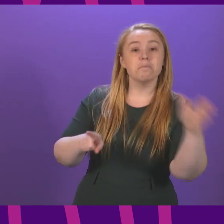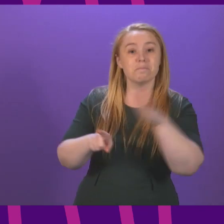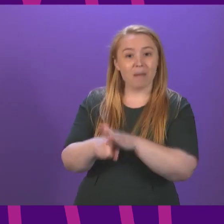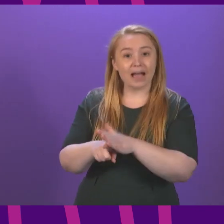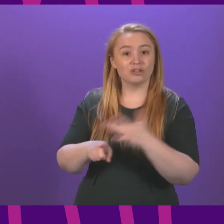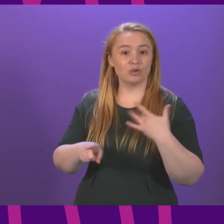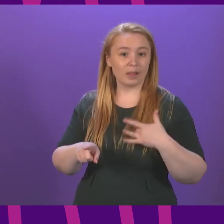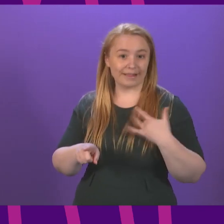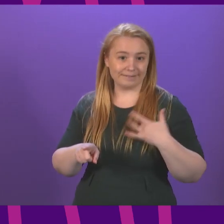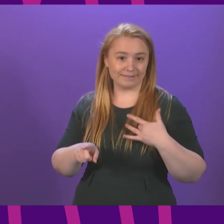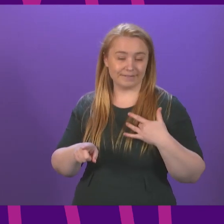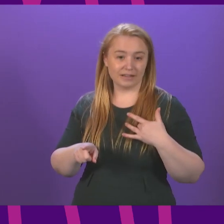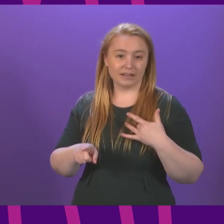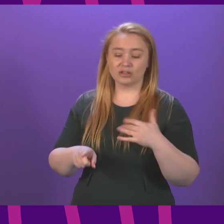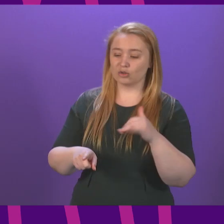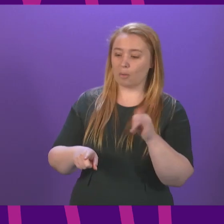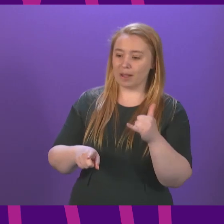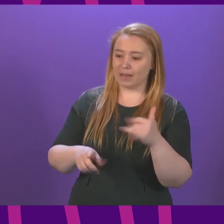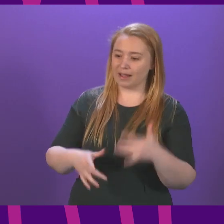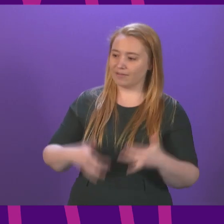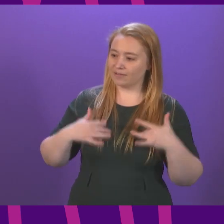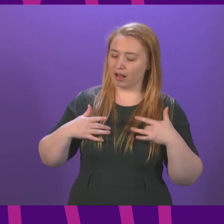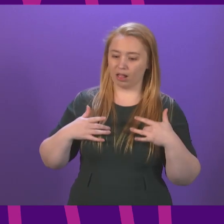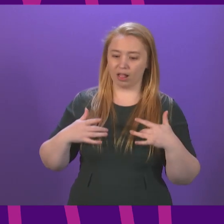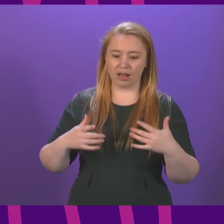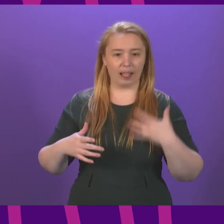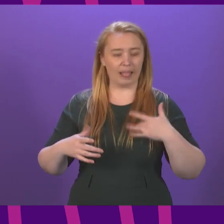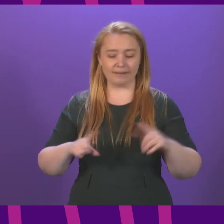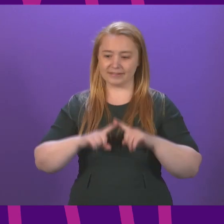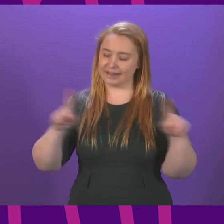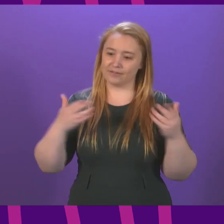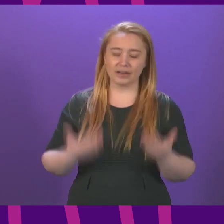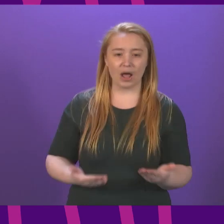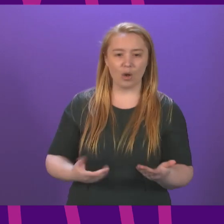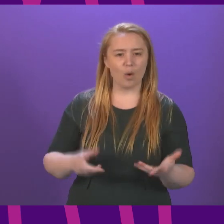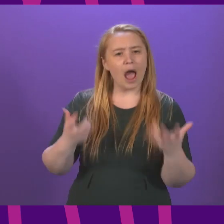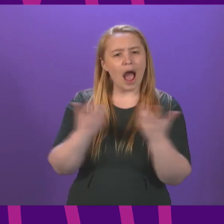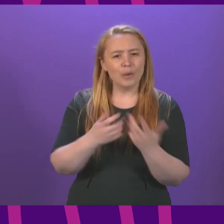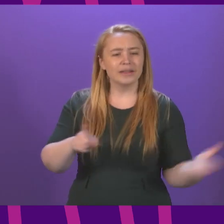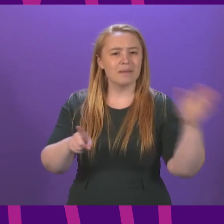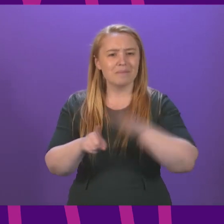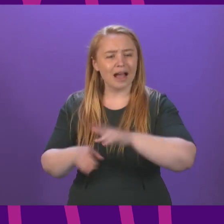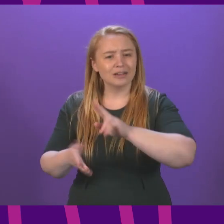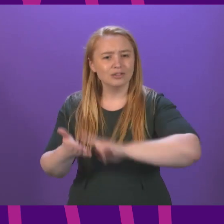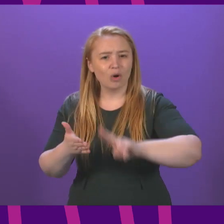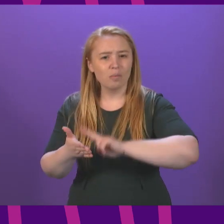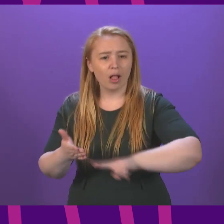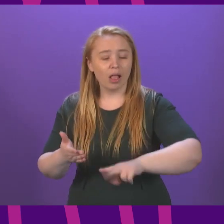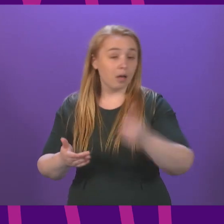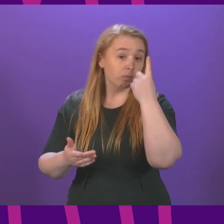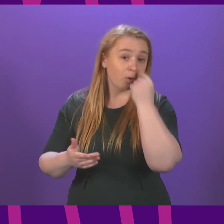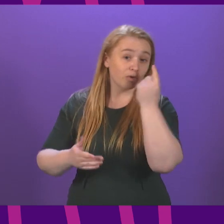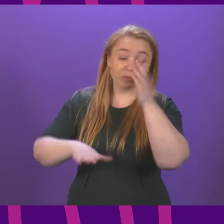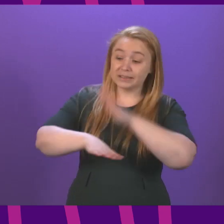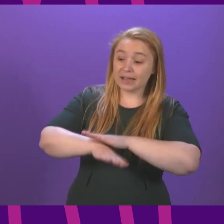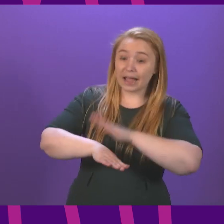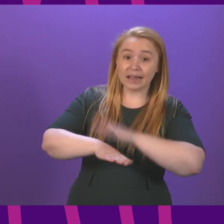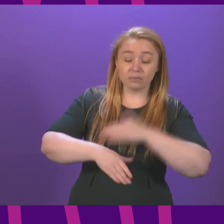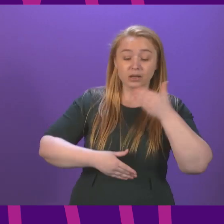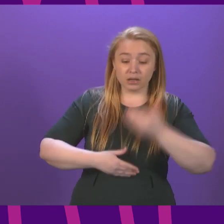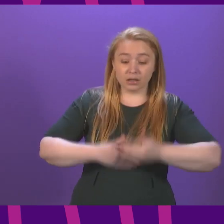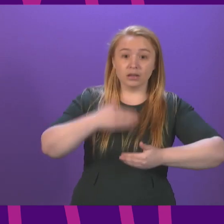perhaps become less normal for people, I think that is something that will perhaps take time, but something that the